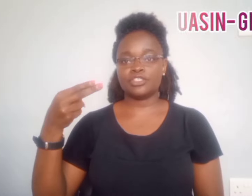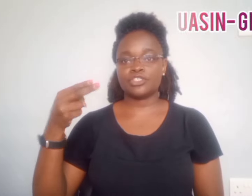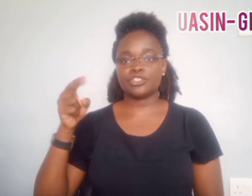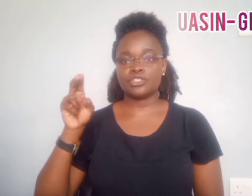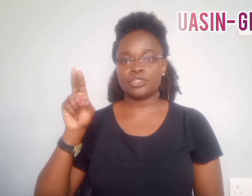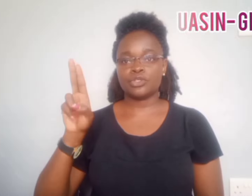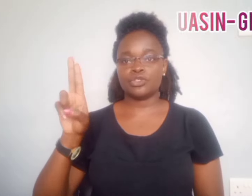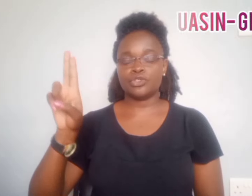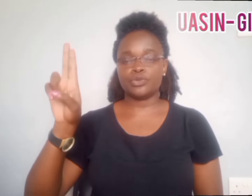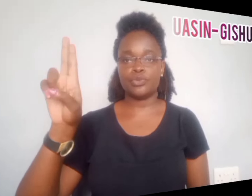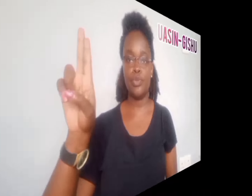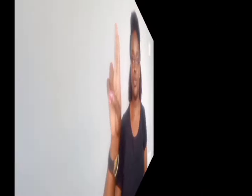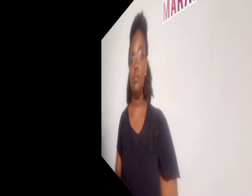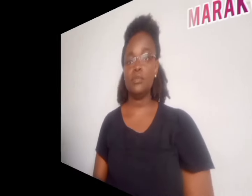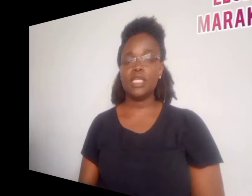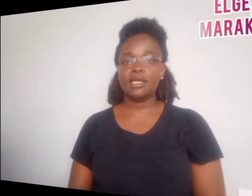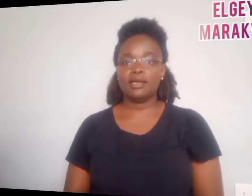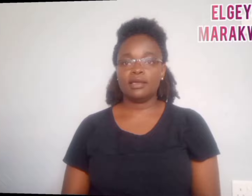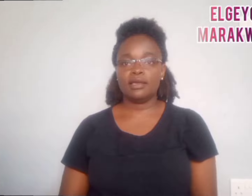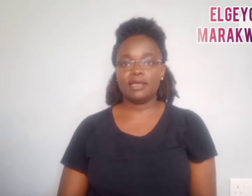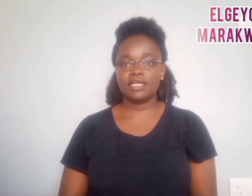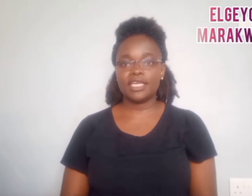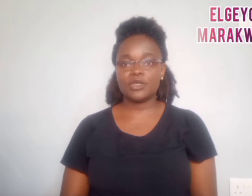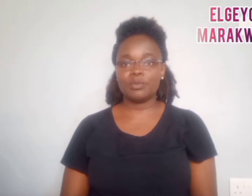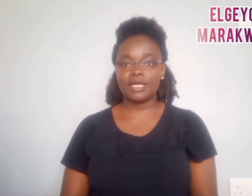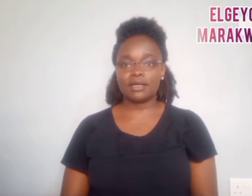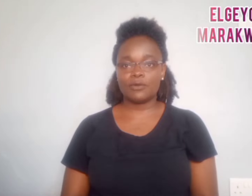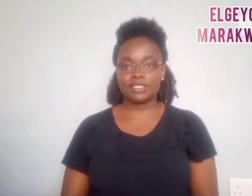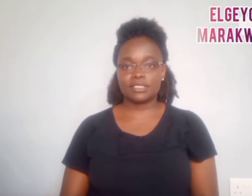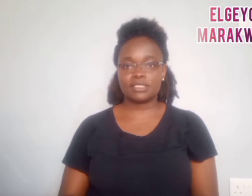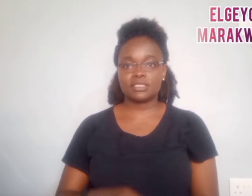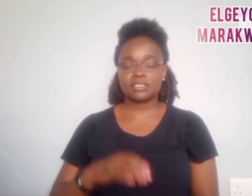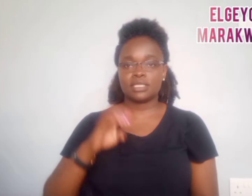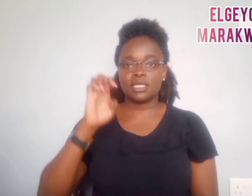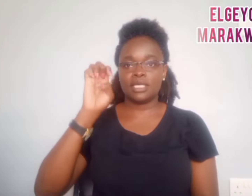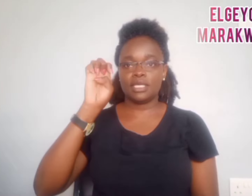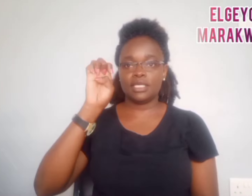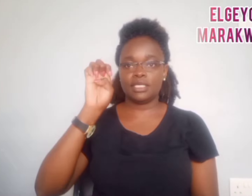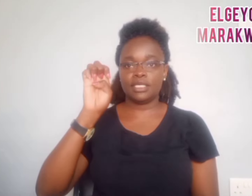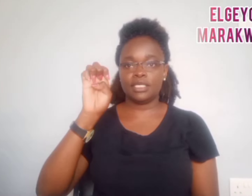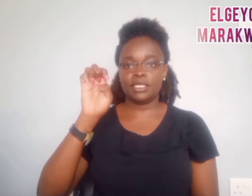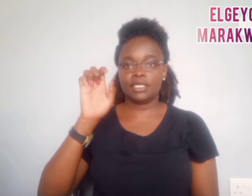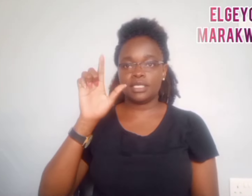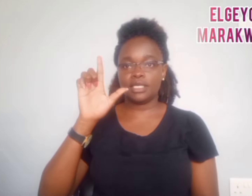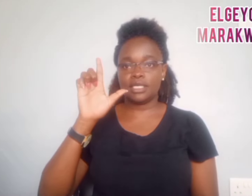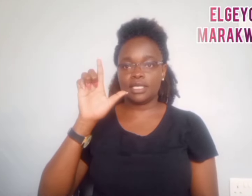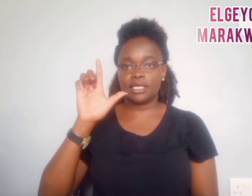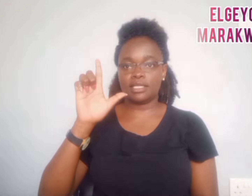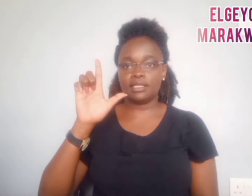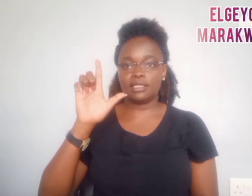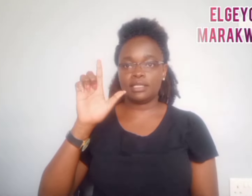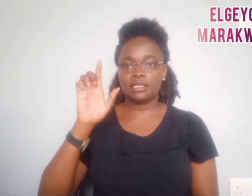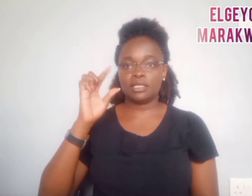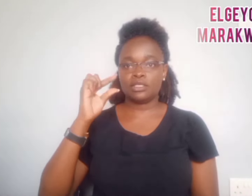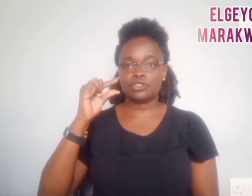H U. Elgeyo Marakwet. E L